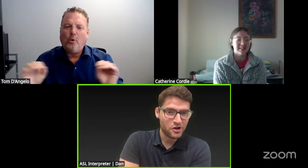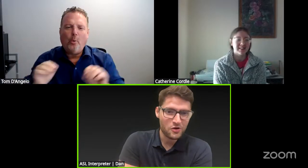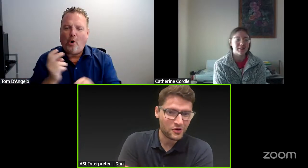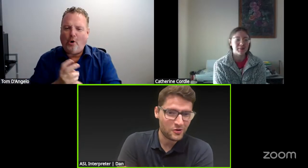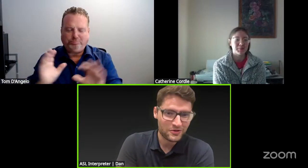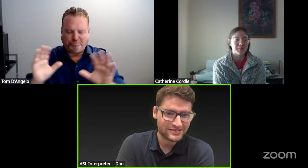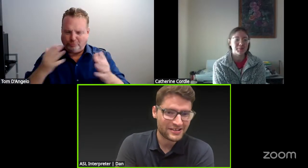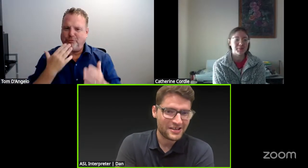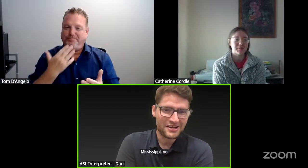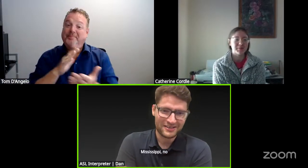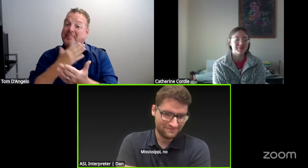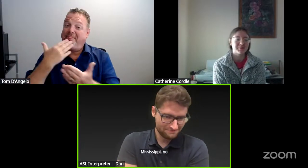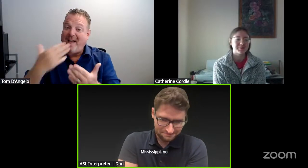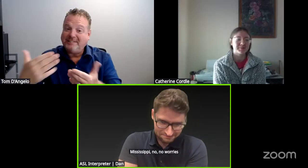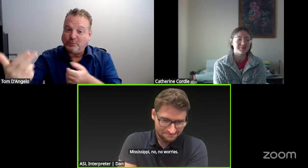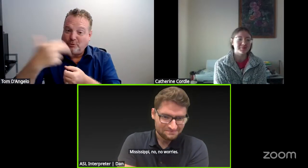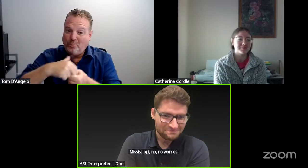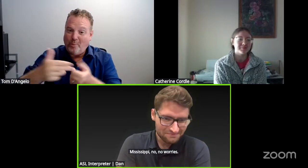Mississippi, no, no worries.